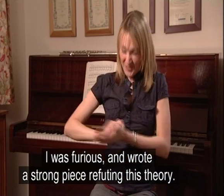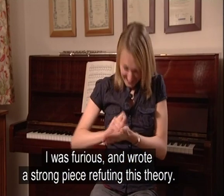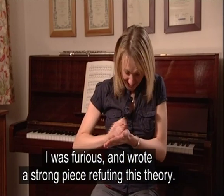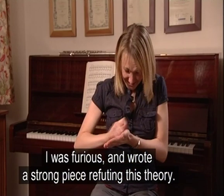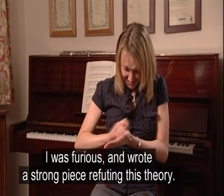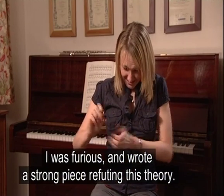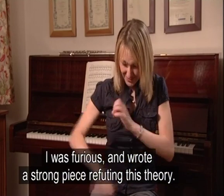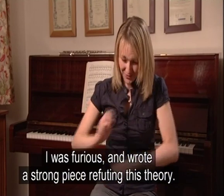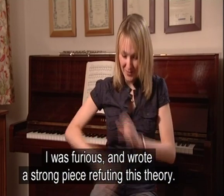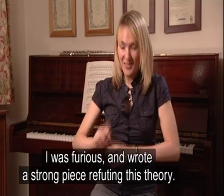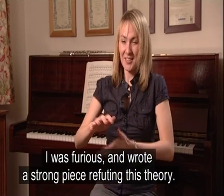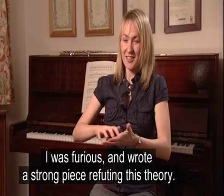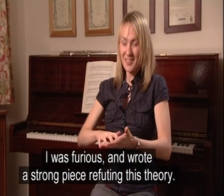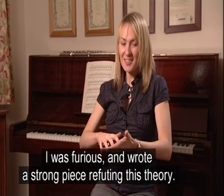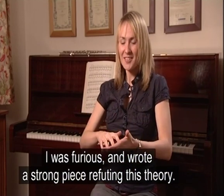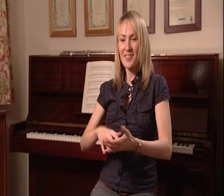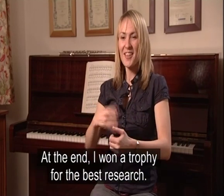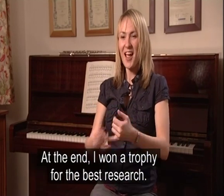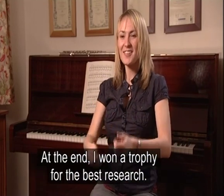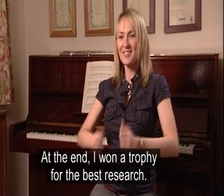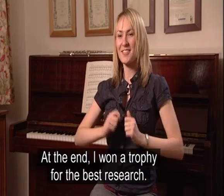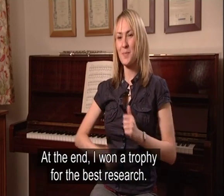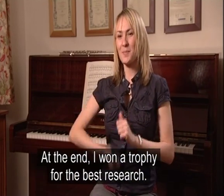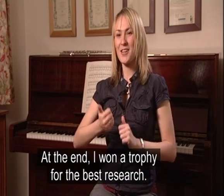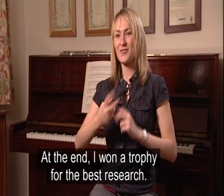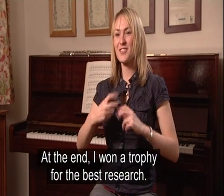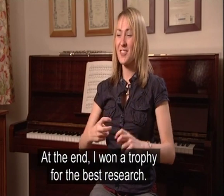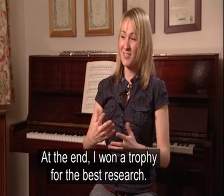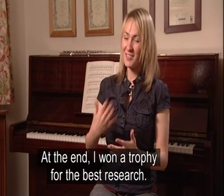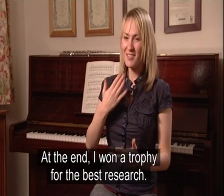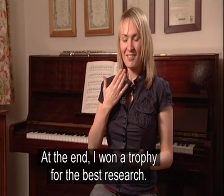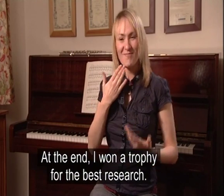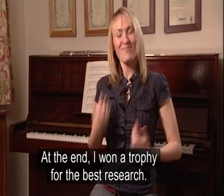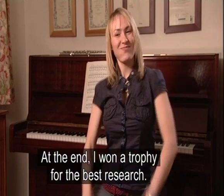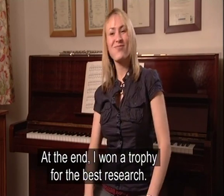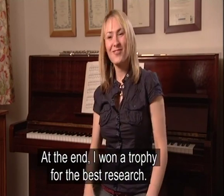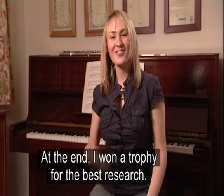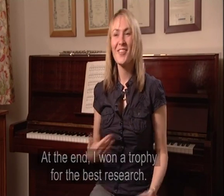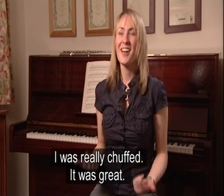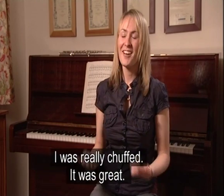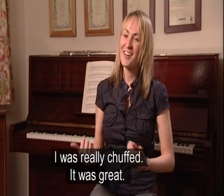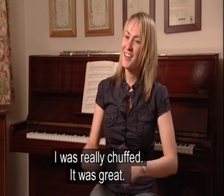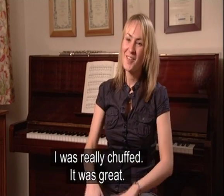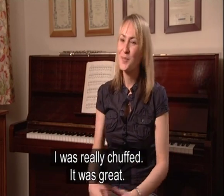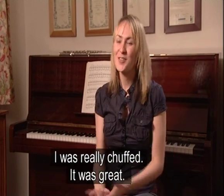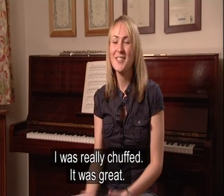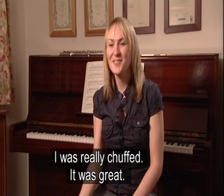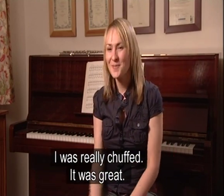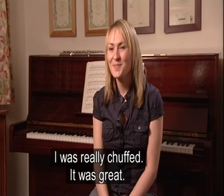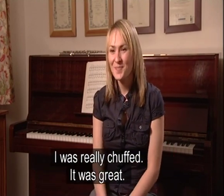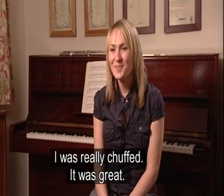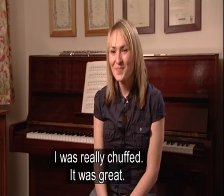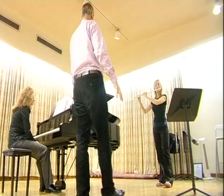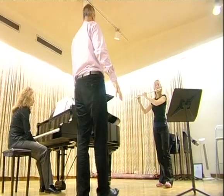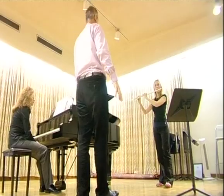piece refuting these theories. At the end, I won a trophy for the best research. I'm really chuffed. It